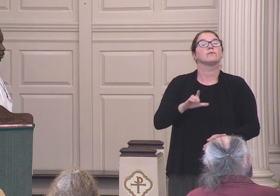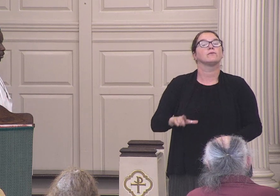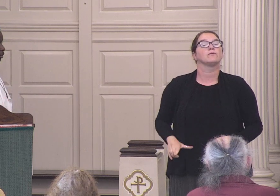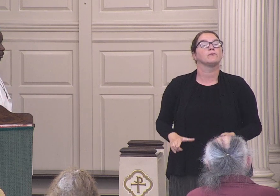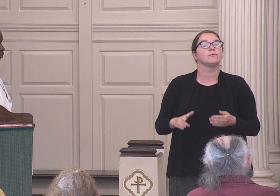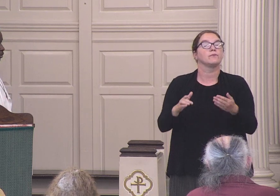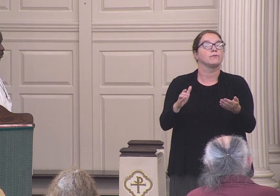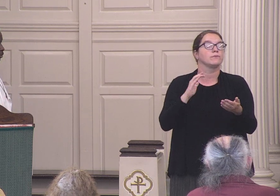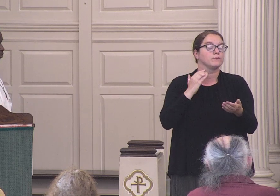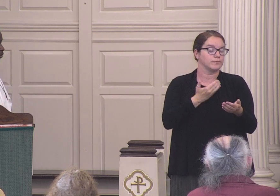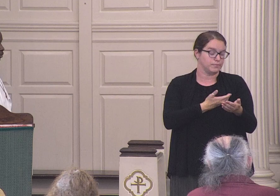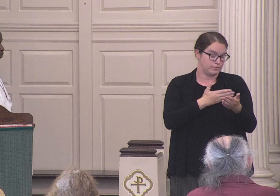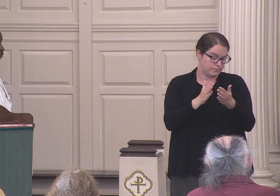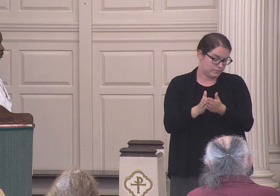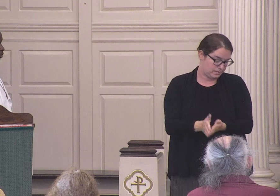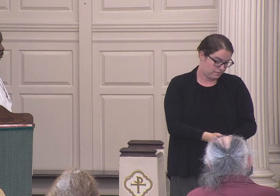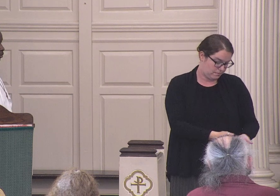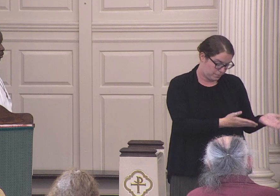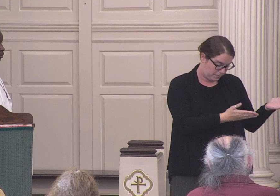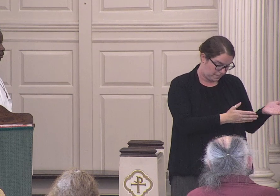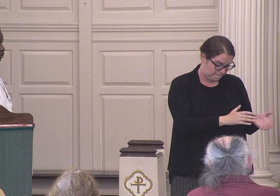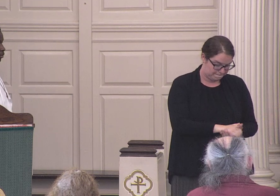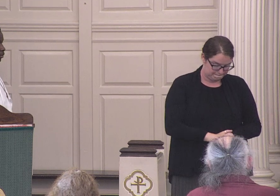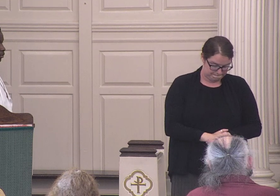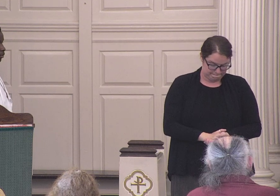our prayer.